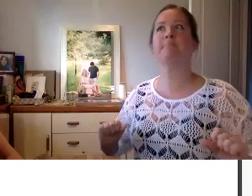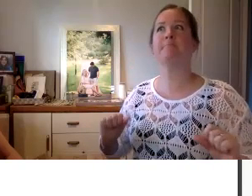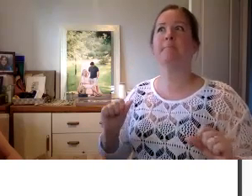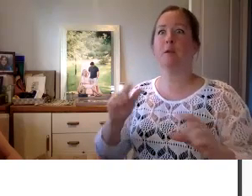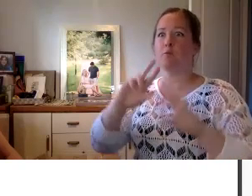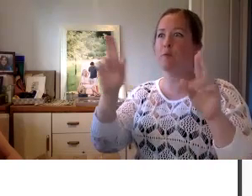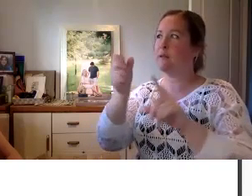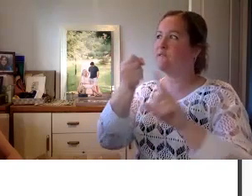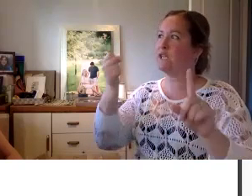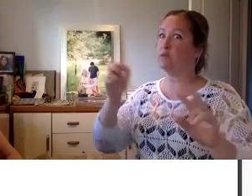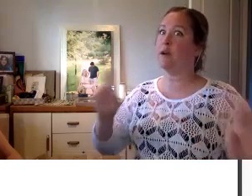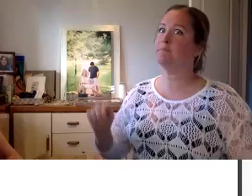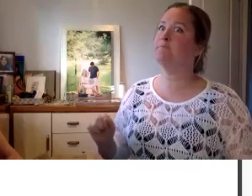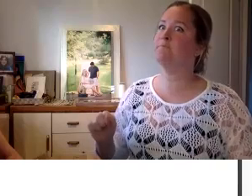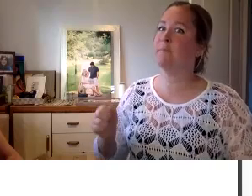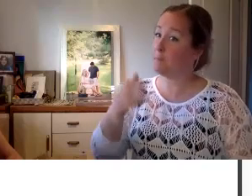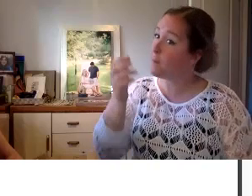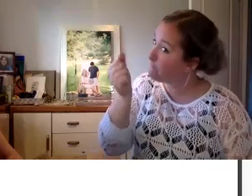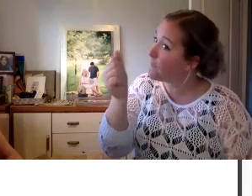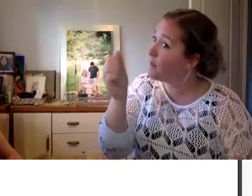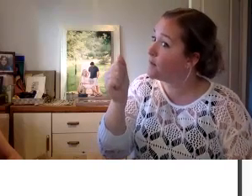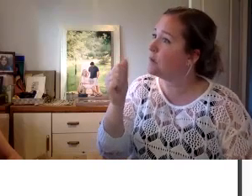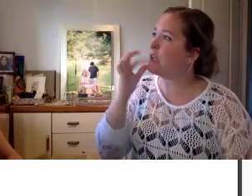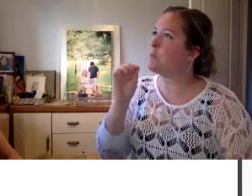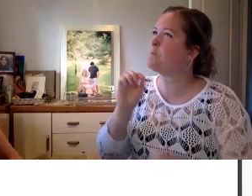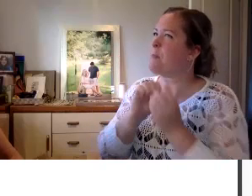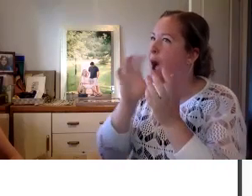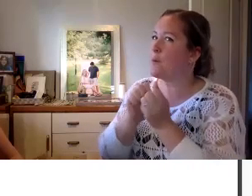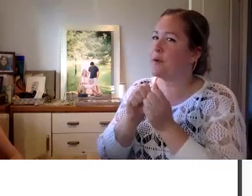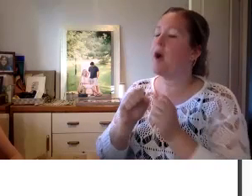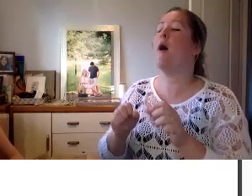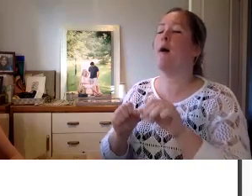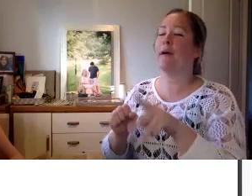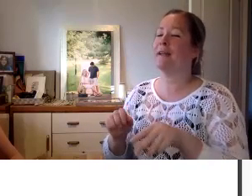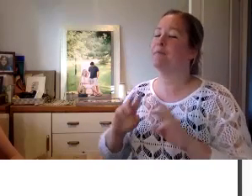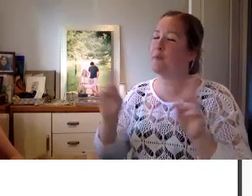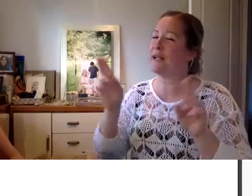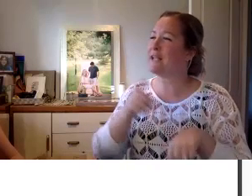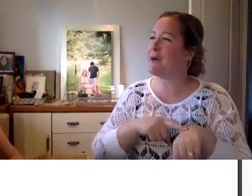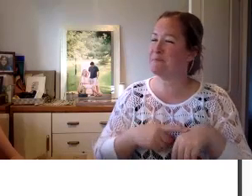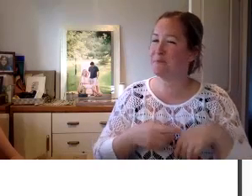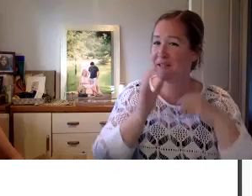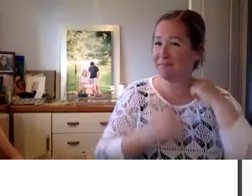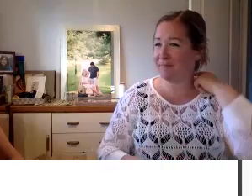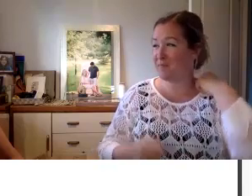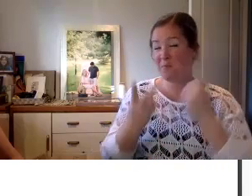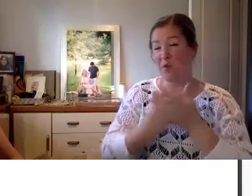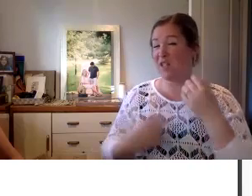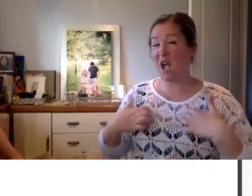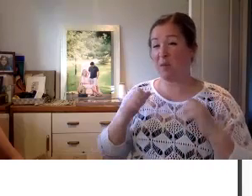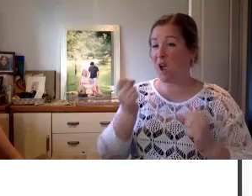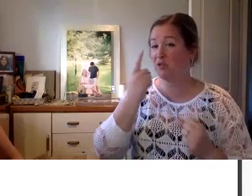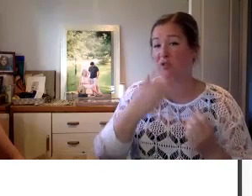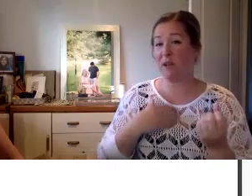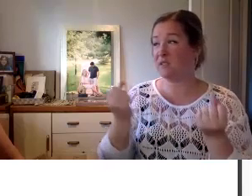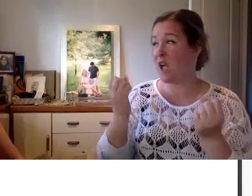the sign milk. The cat is ready for some milk. It starts meowing like crazy. So I guess it's feeding